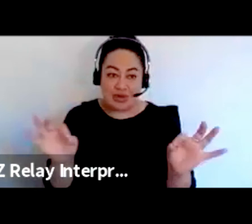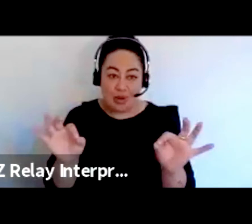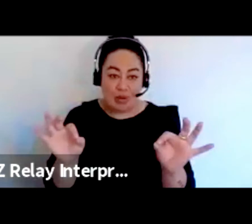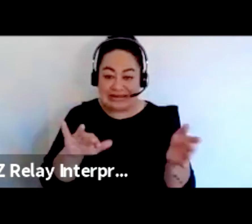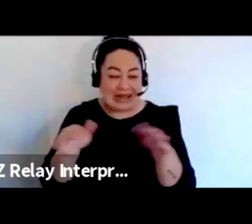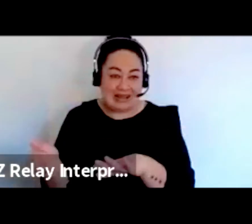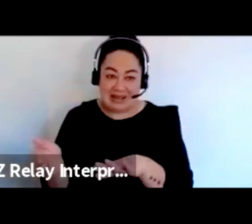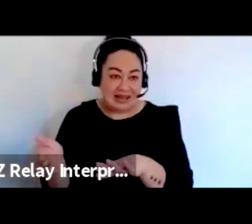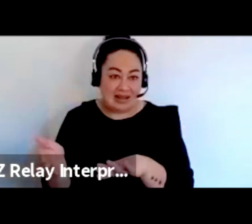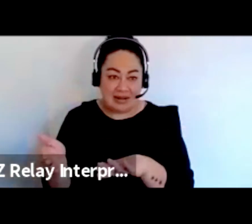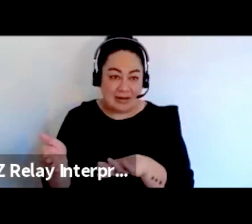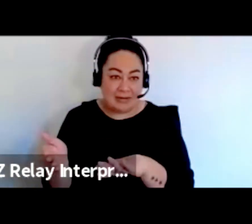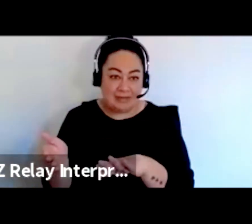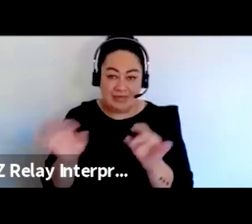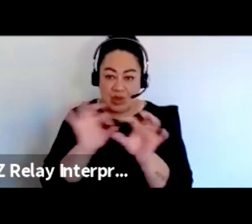deaths.